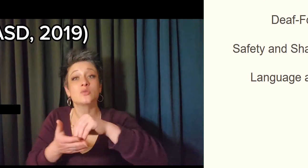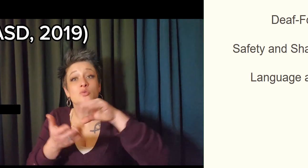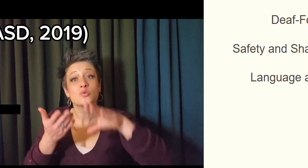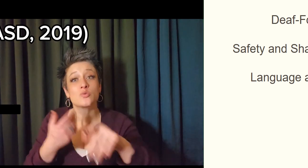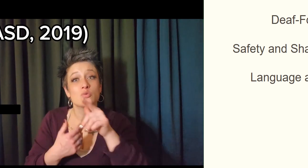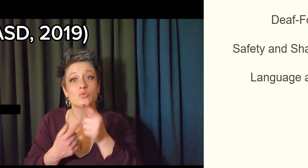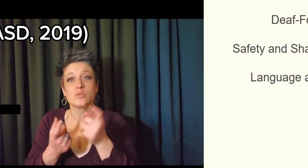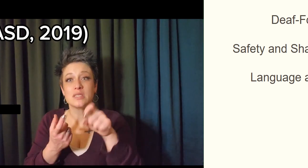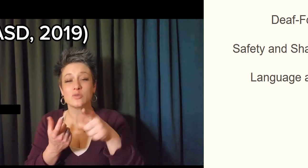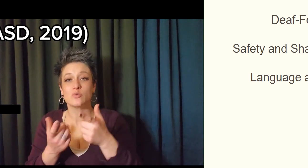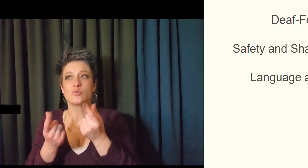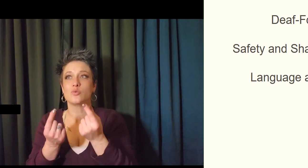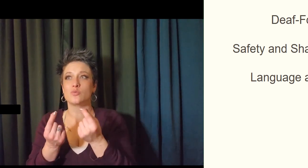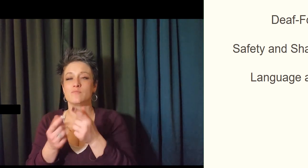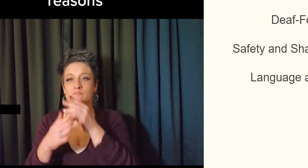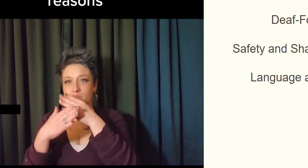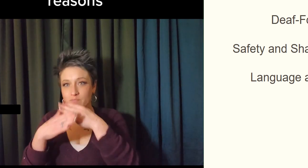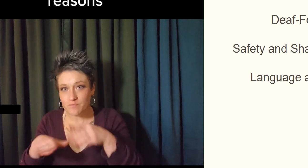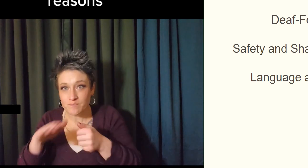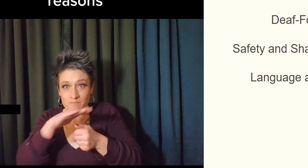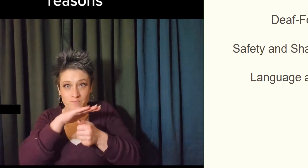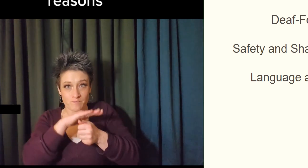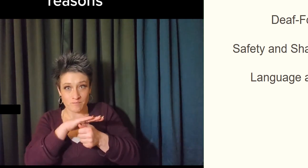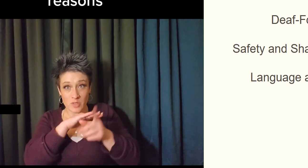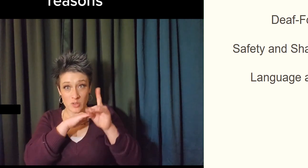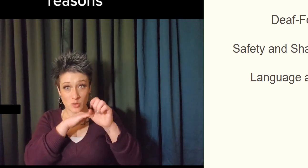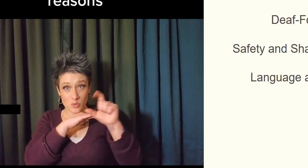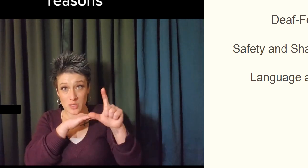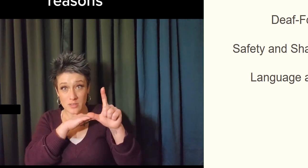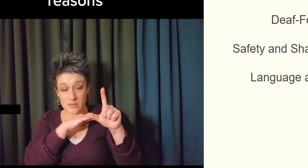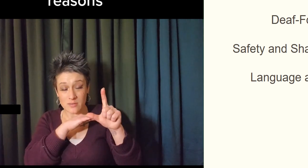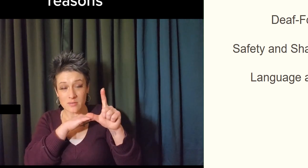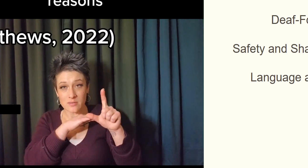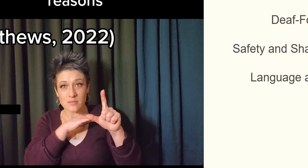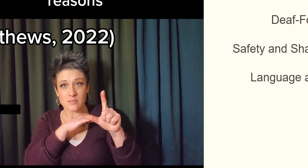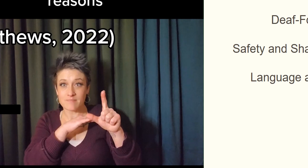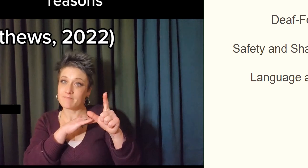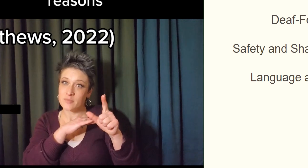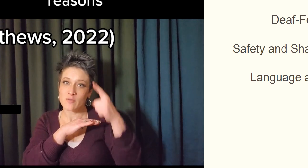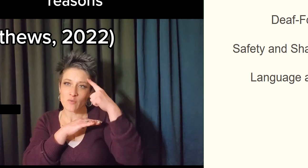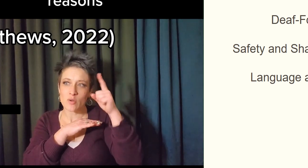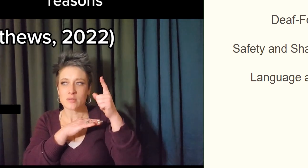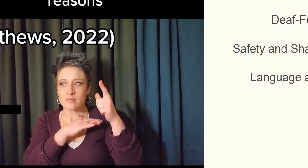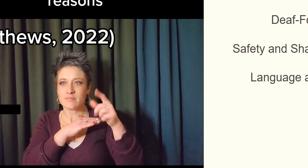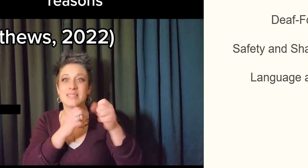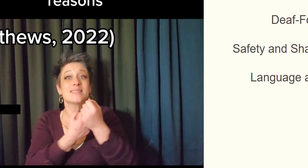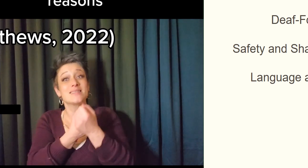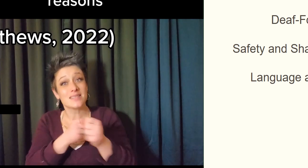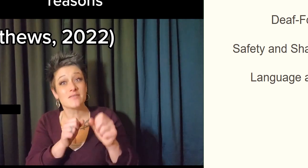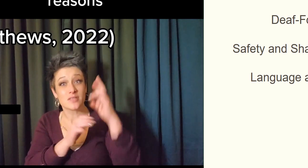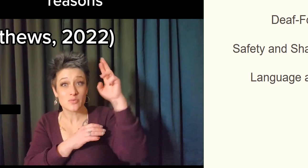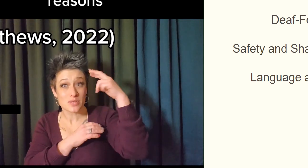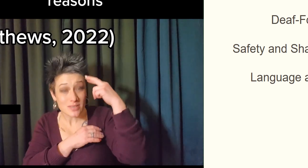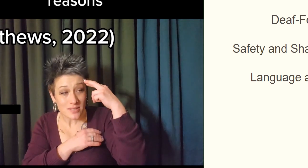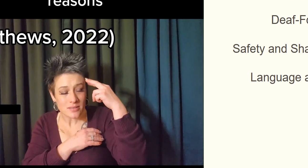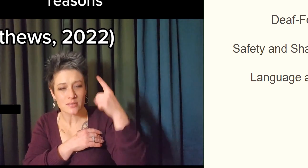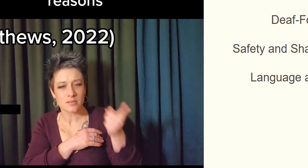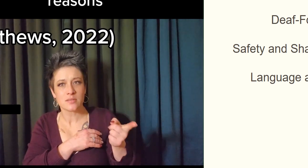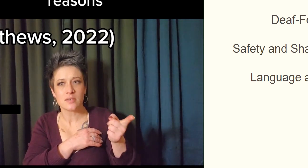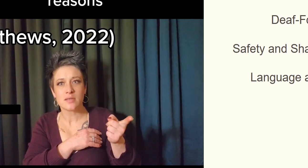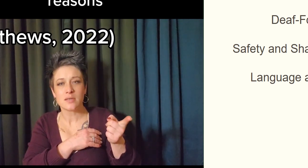another example, students who need to do the quiet and hide drill